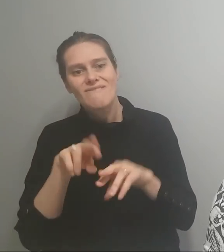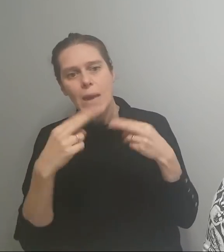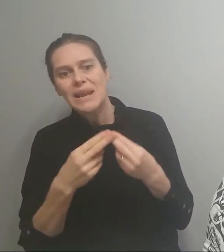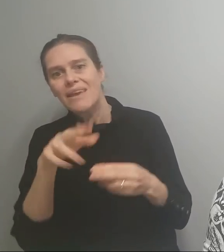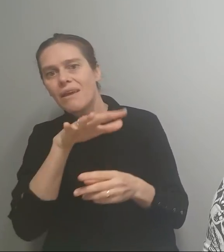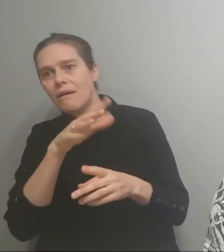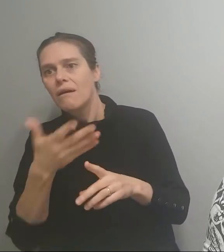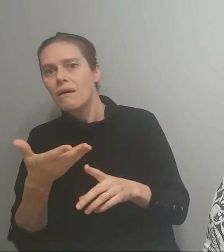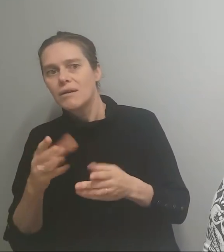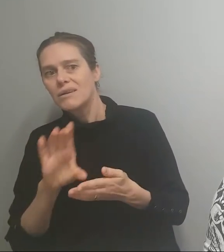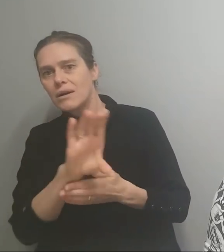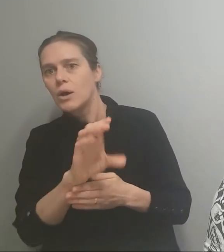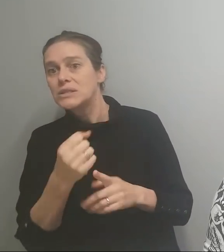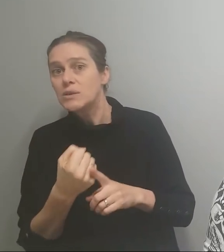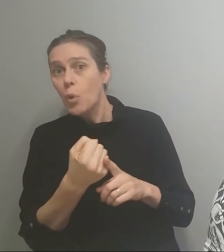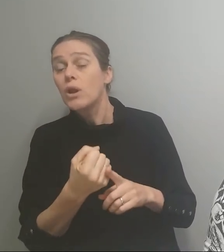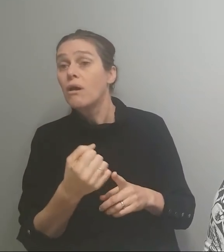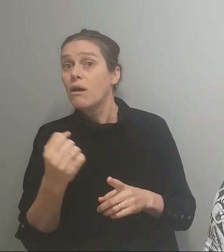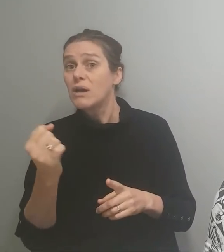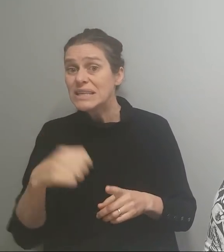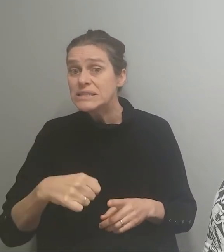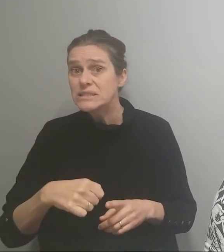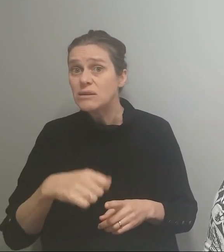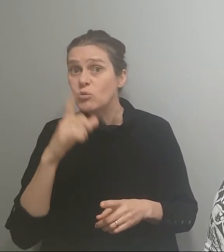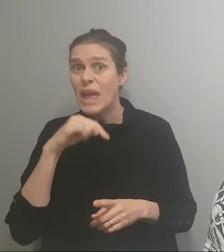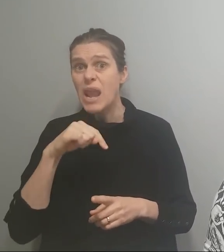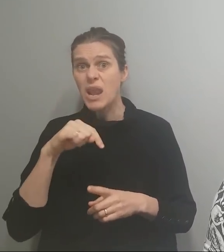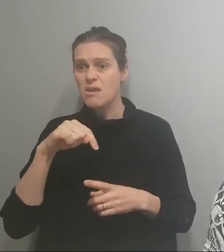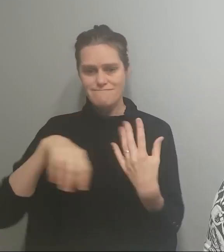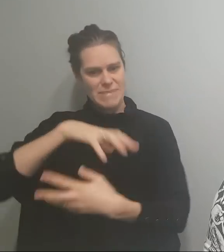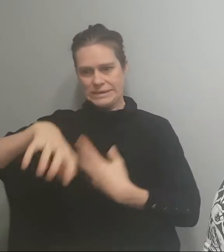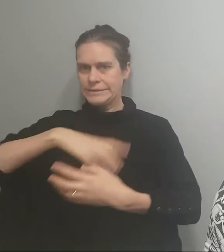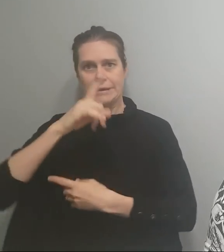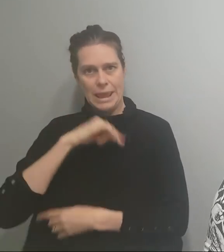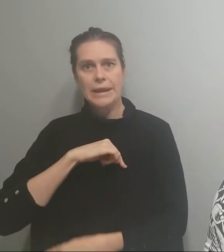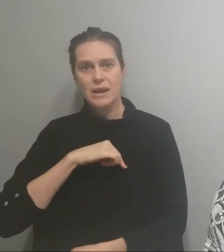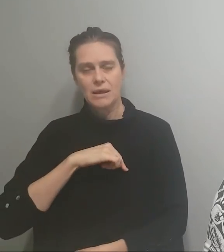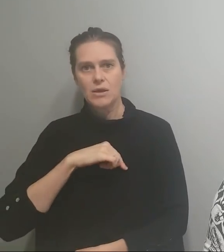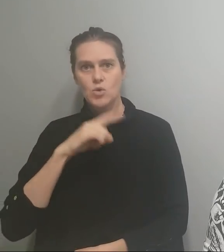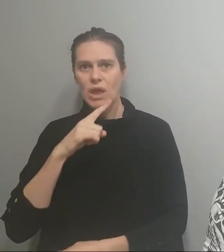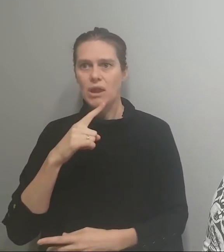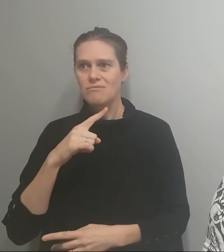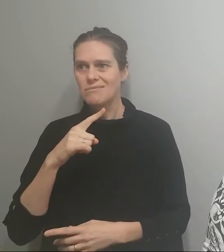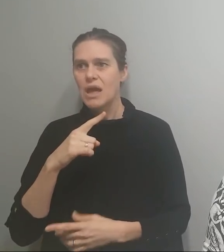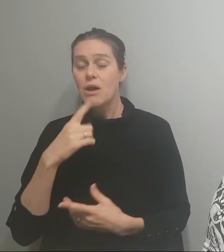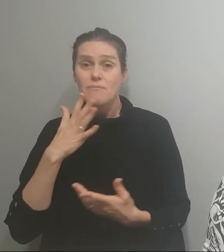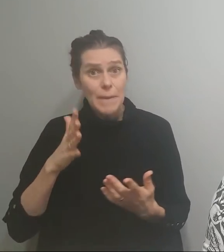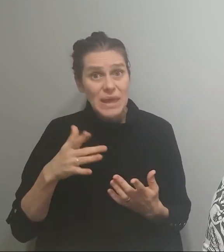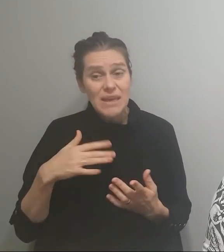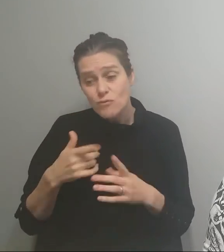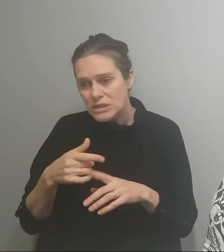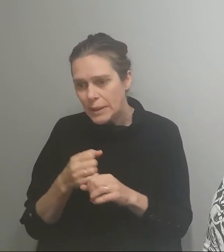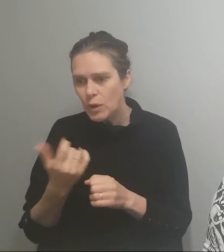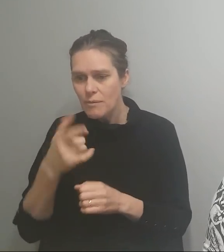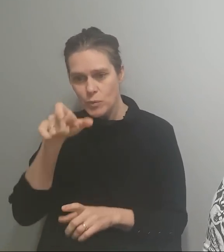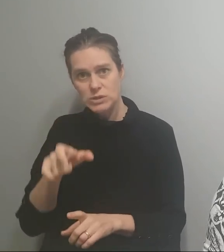funding, you will be able to have a combination. So you might want to continue